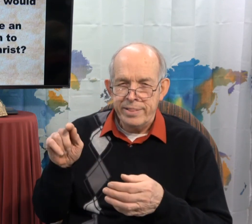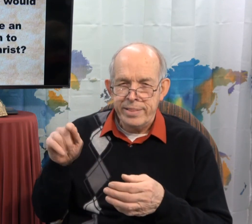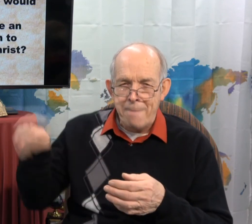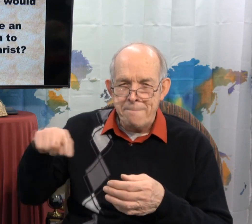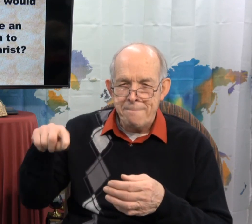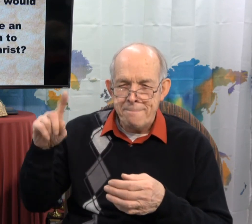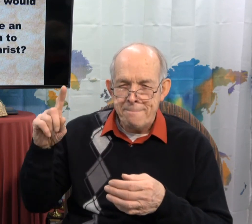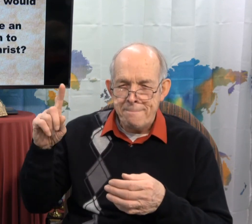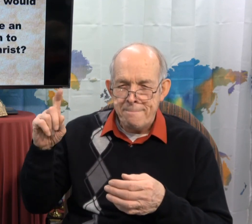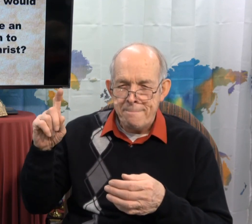them?